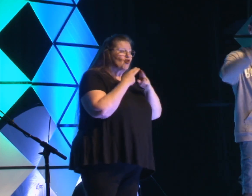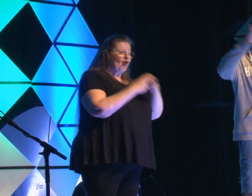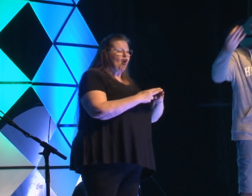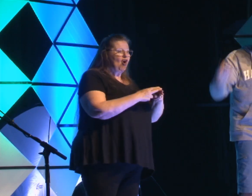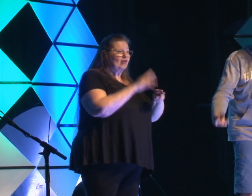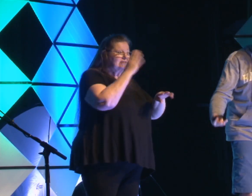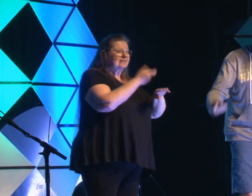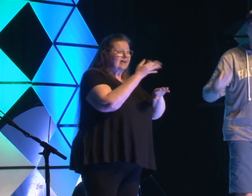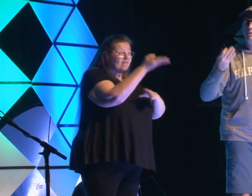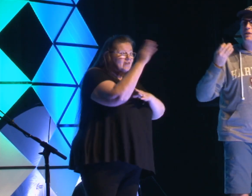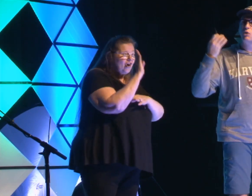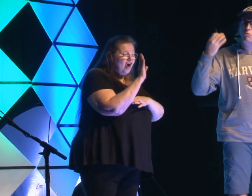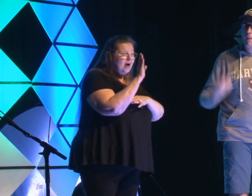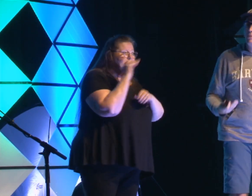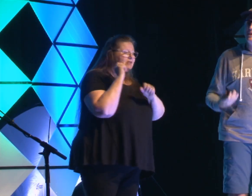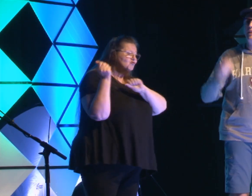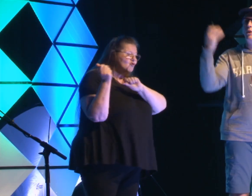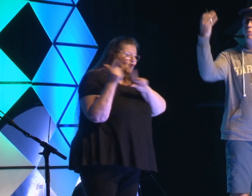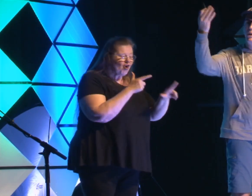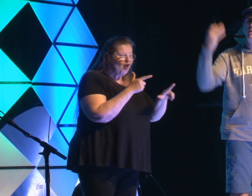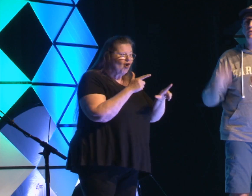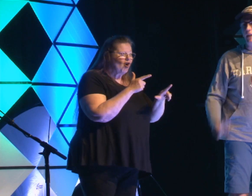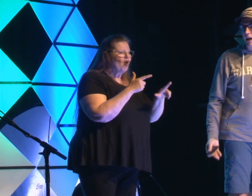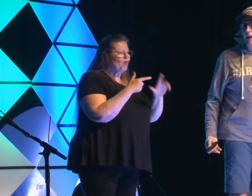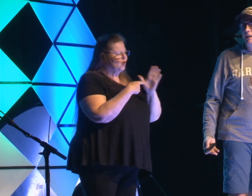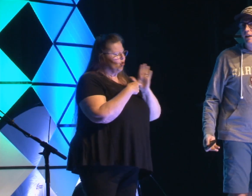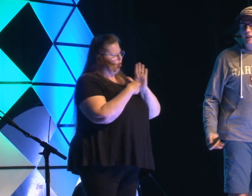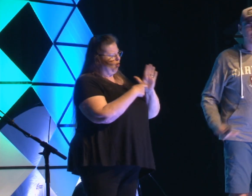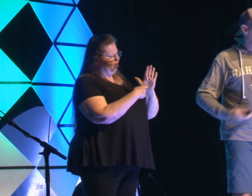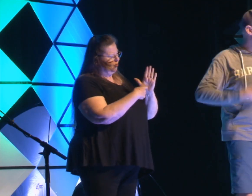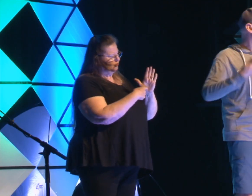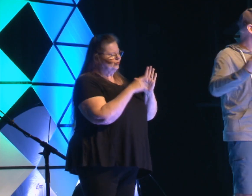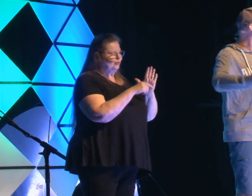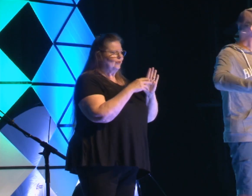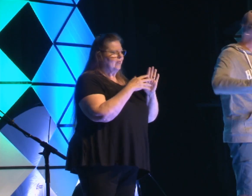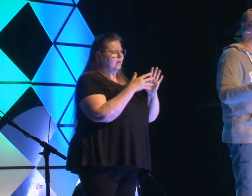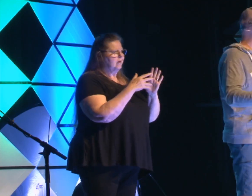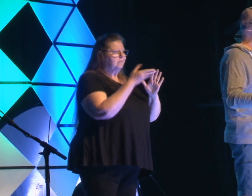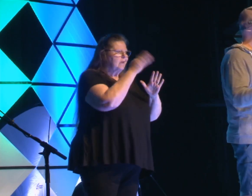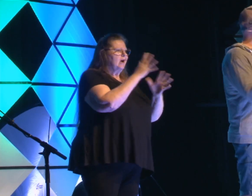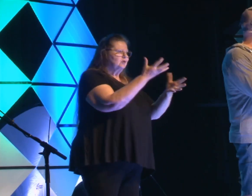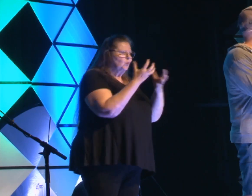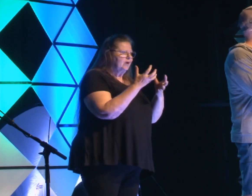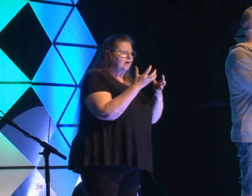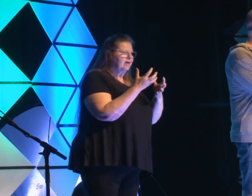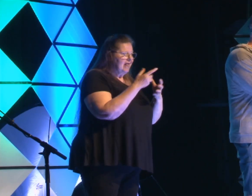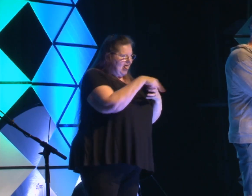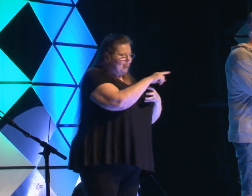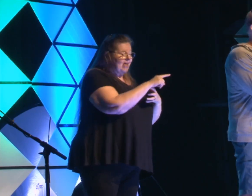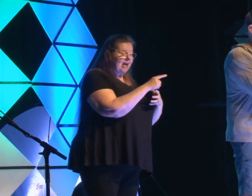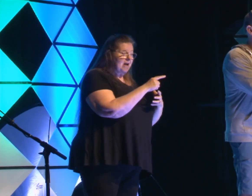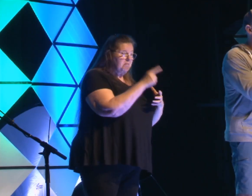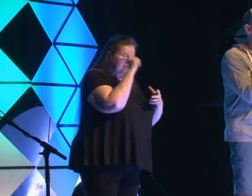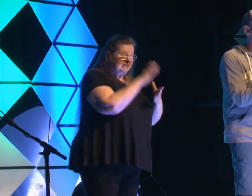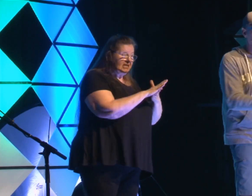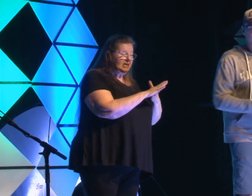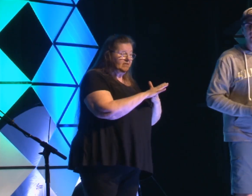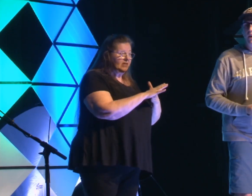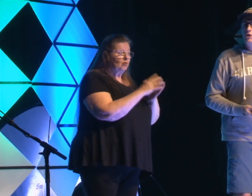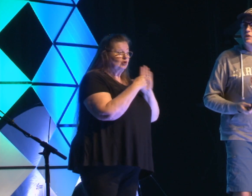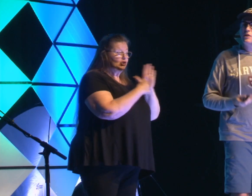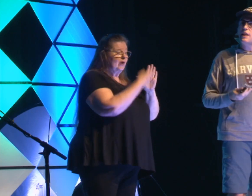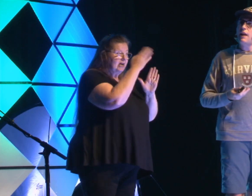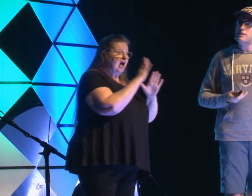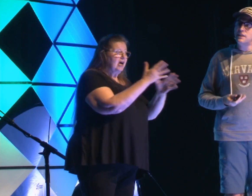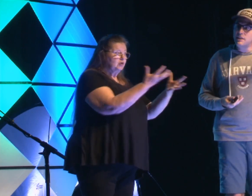because the whole nation was meant to represent the will of God. That's what they saw themselves as, representing the will of God on earth.